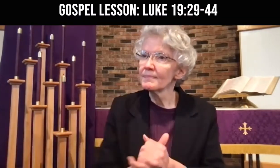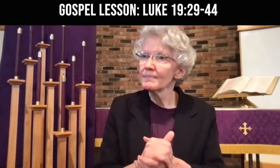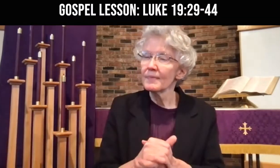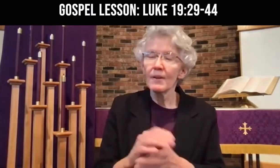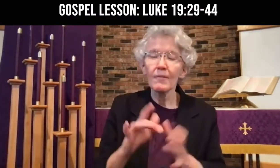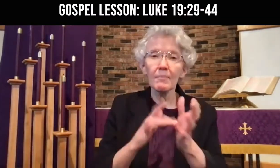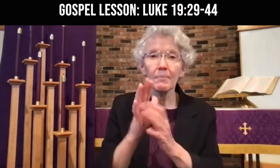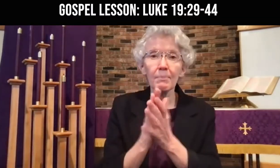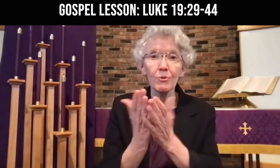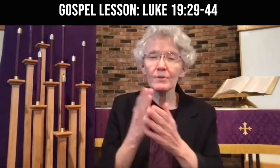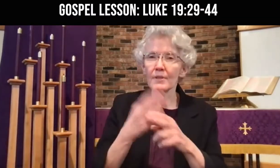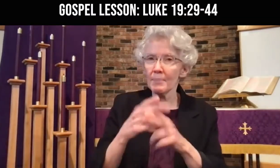44.